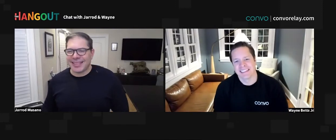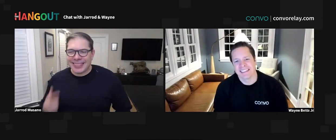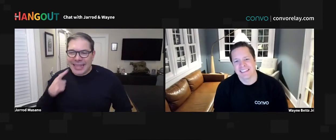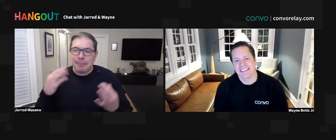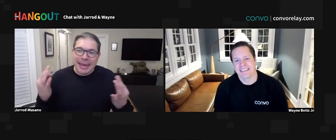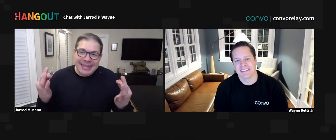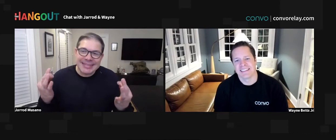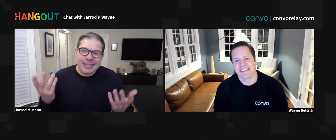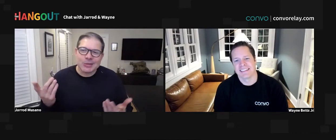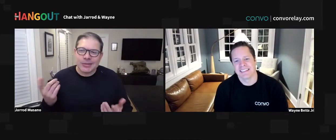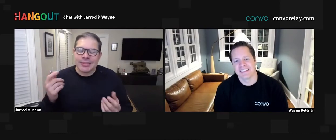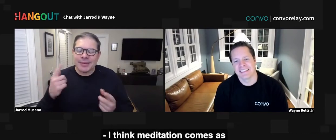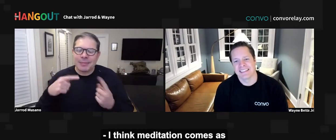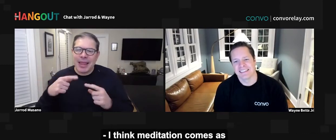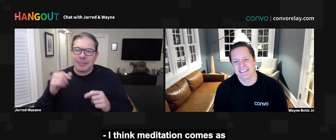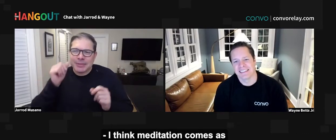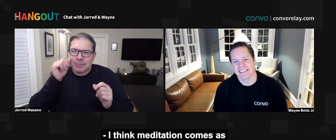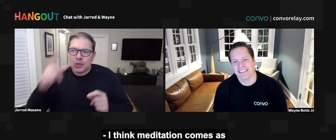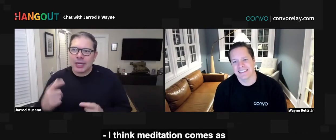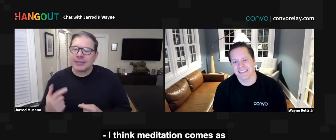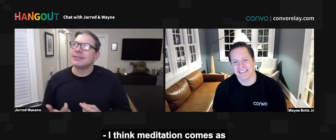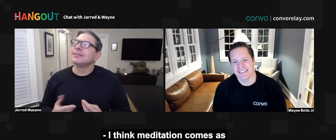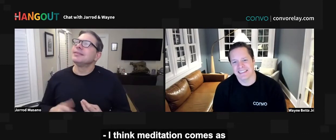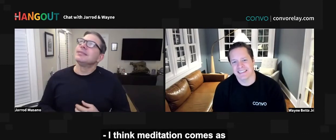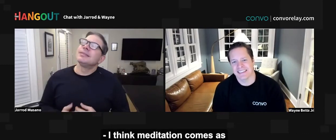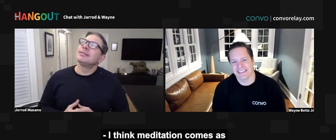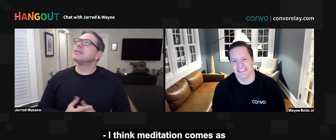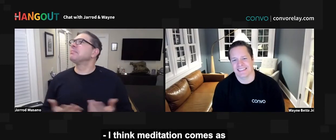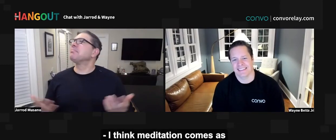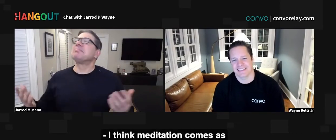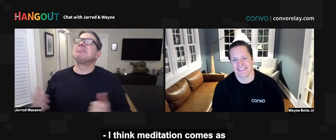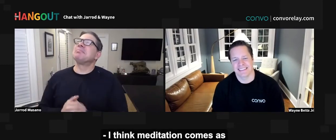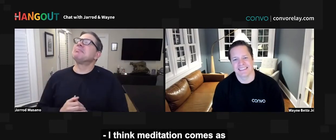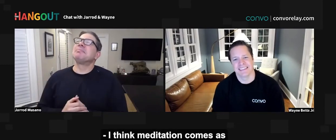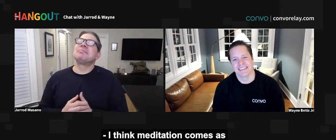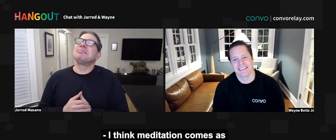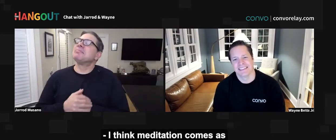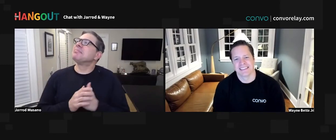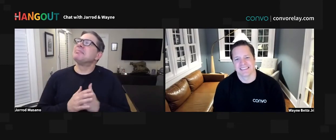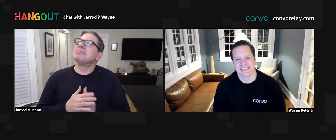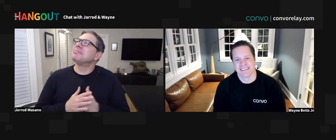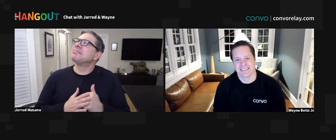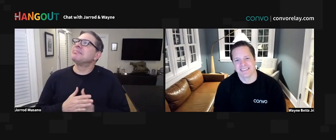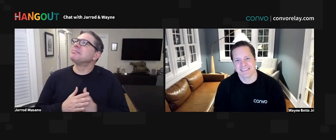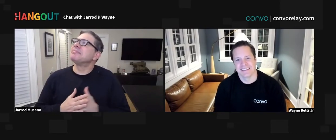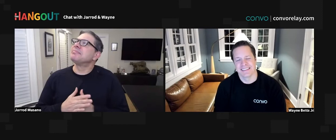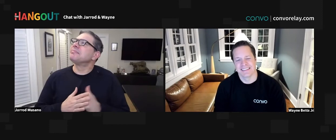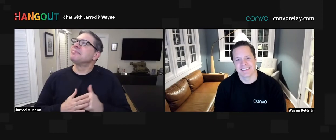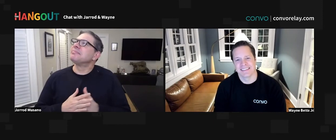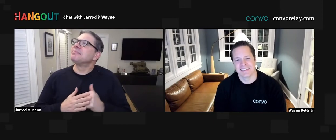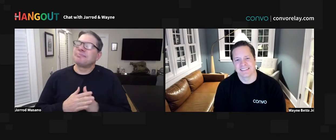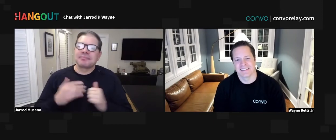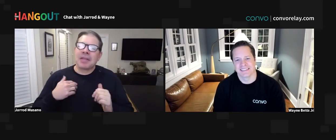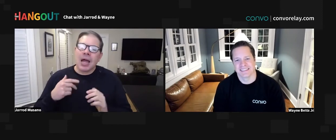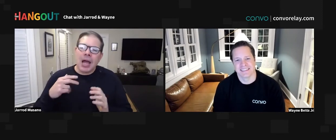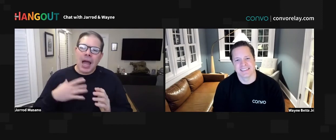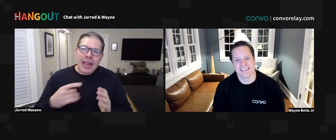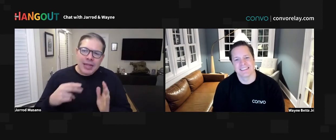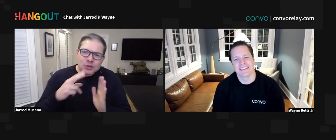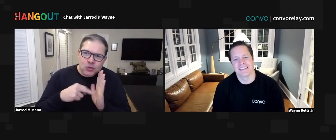about you? I think meditation comes as a surprise to a lot of people. Um,